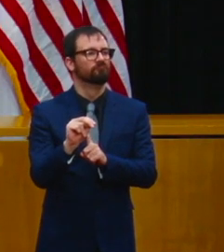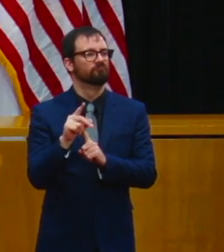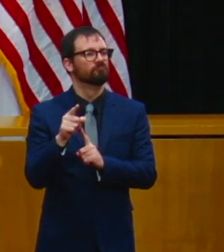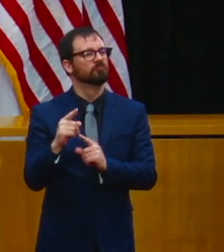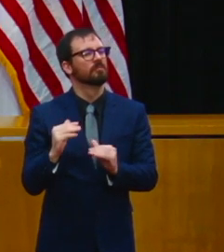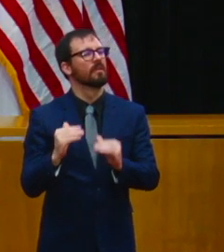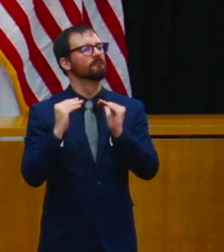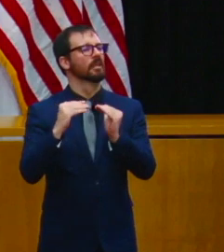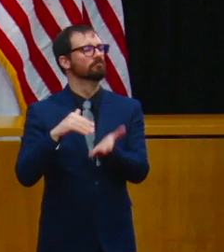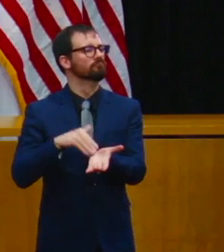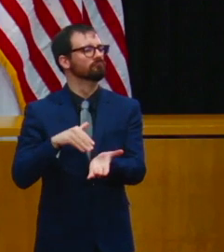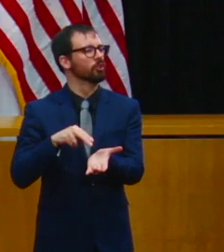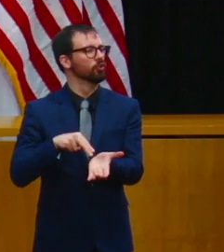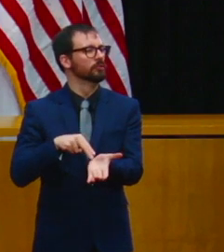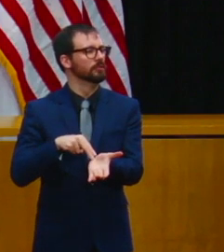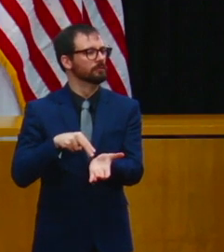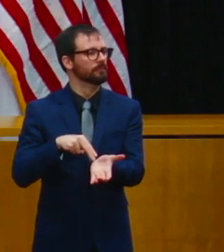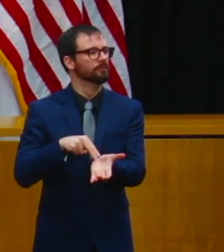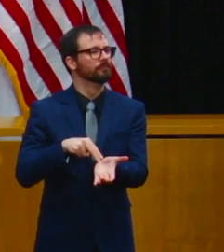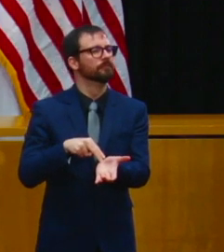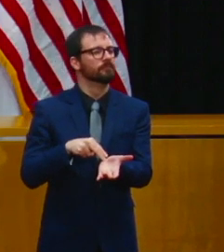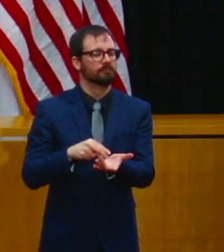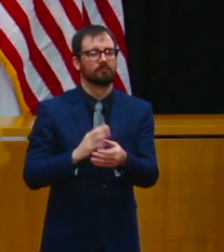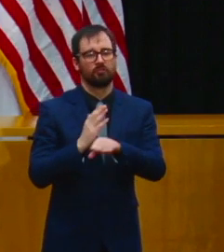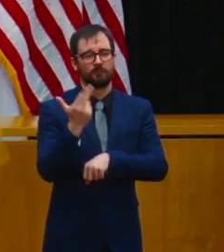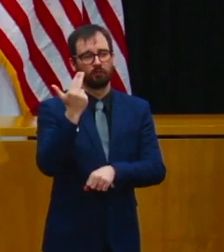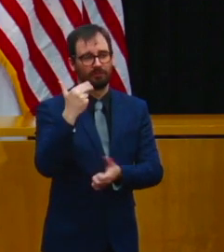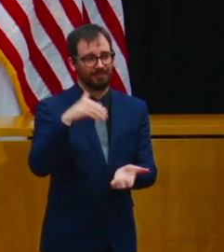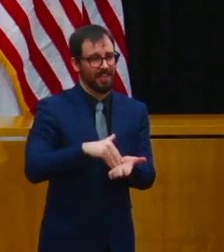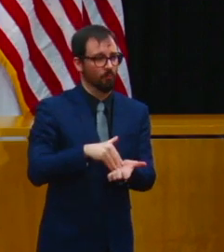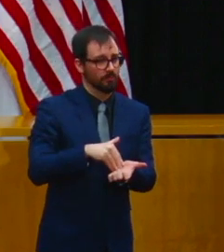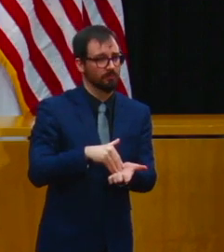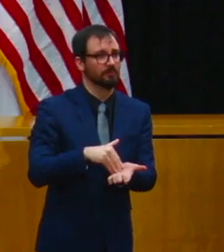standing with greater flexibility in their prescribing practices.